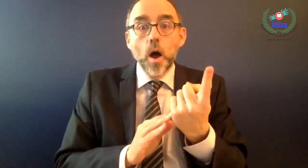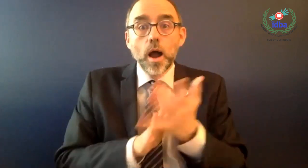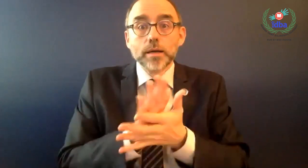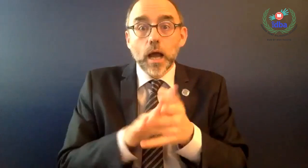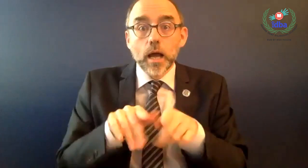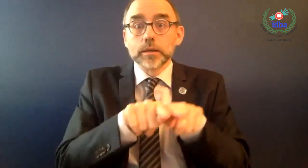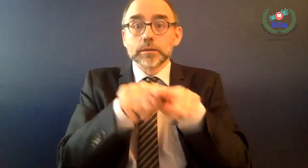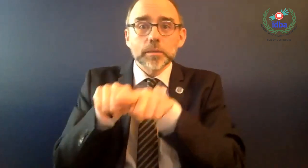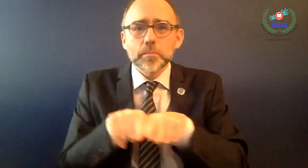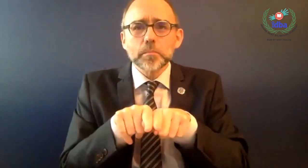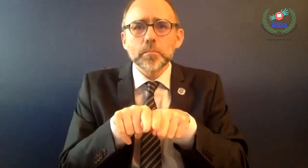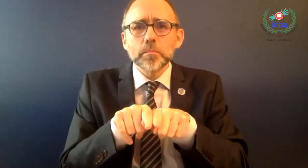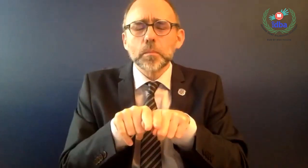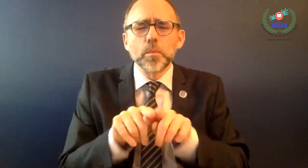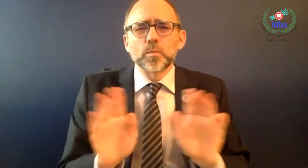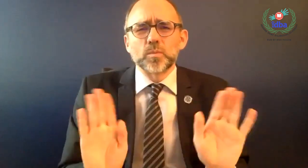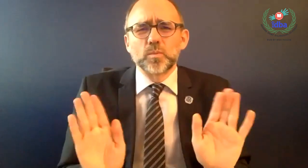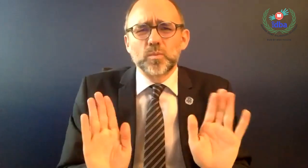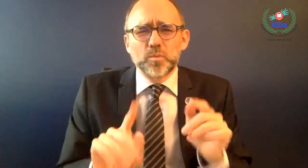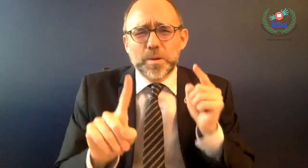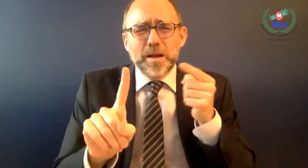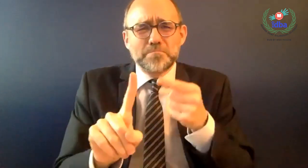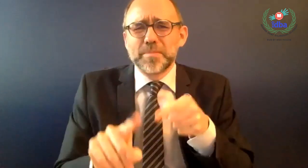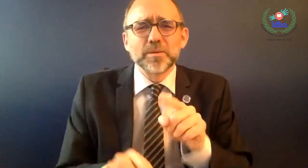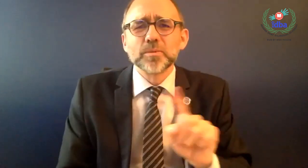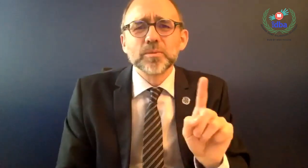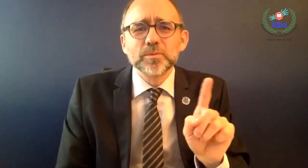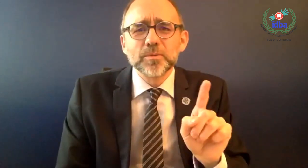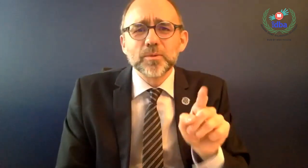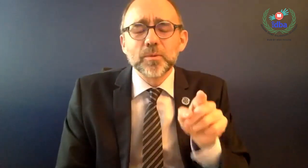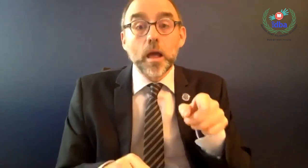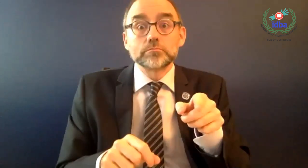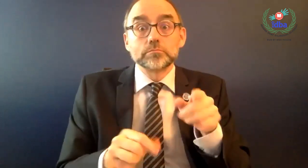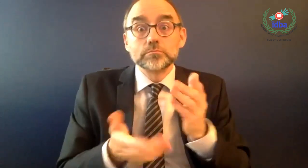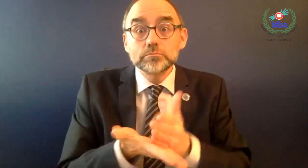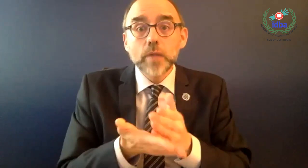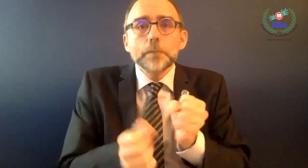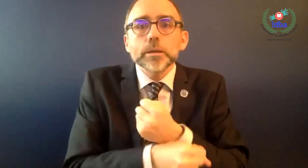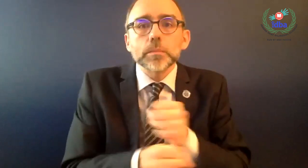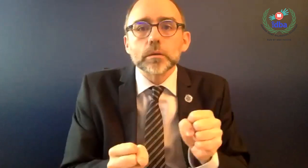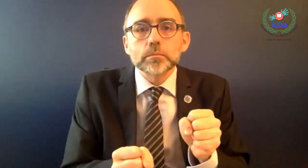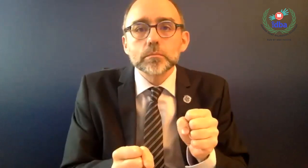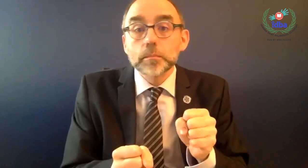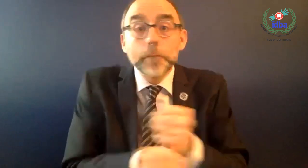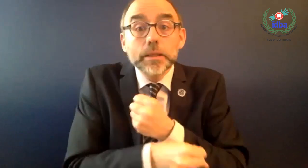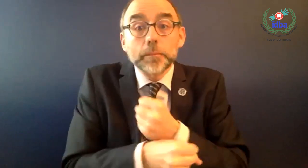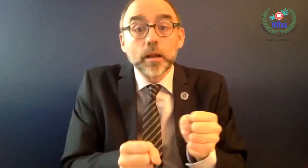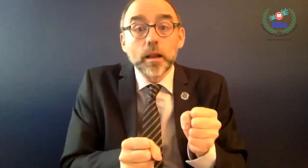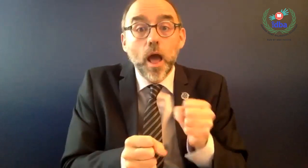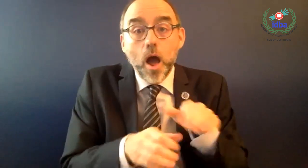signs to change to become one. No, that is not the aim. That is not required. And also it